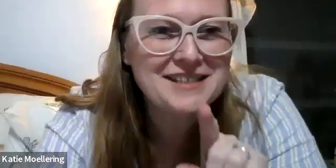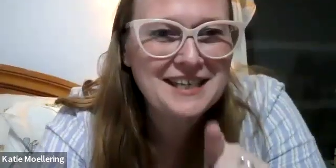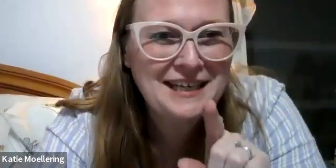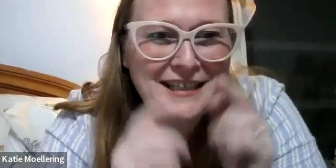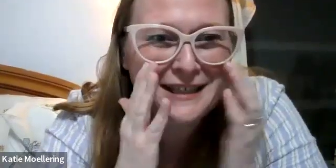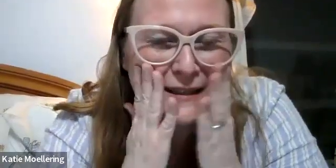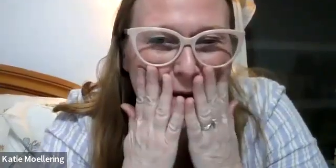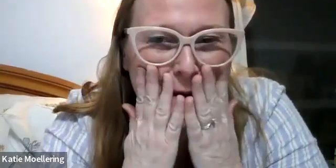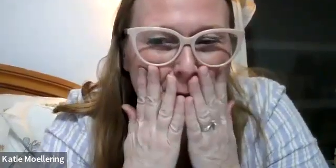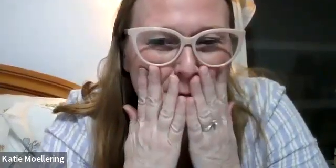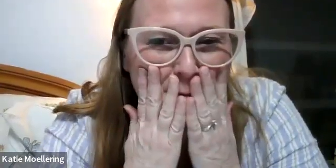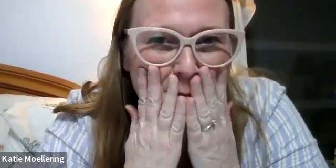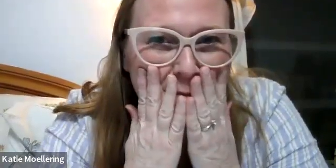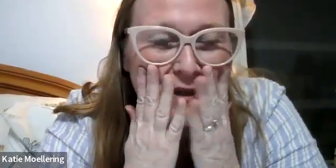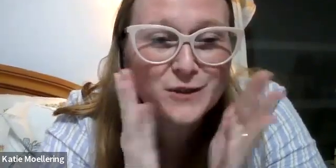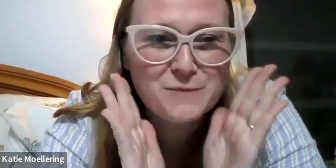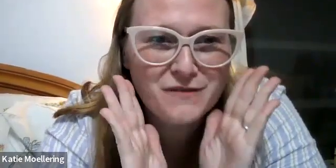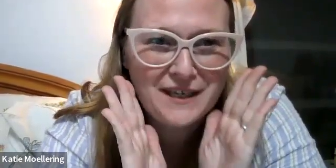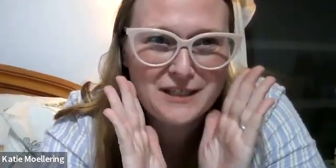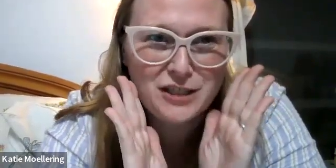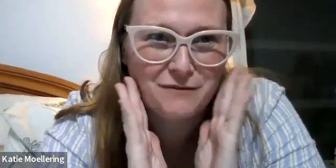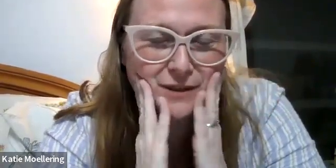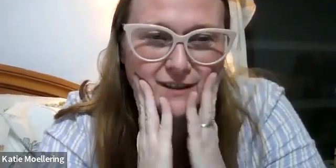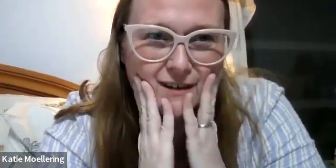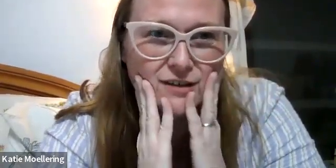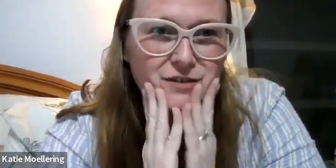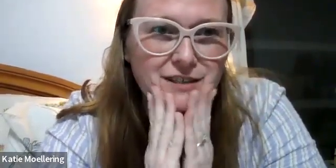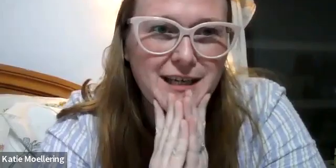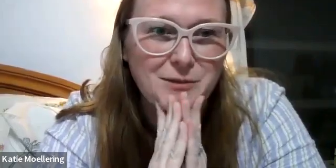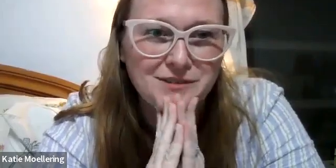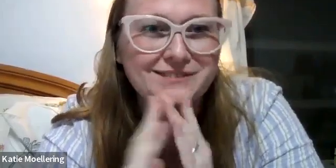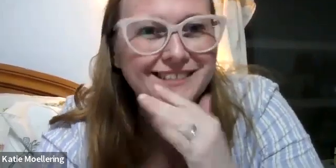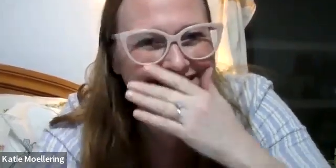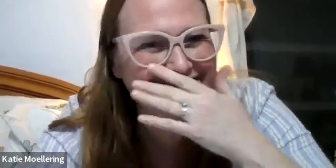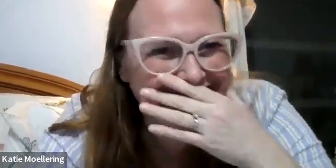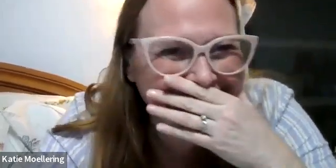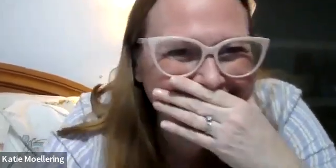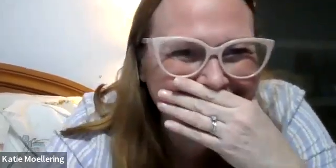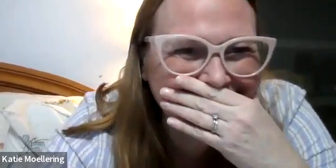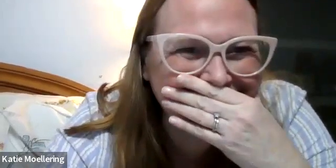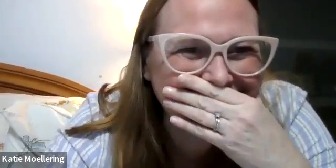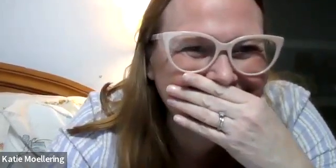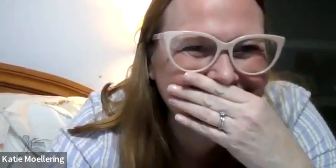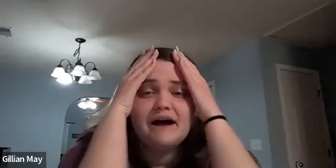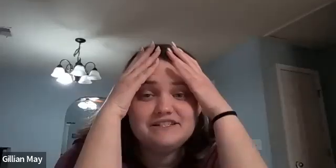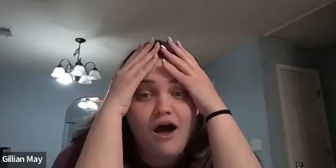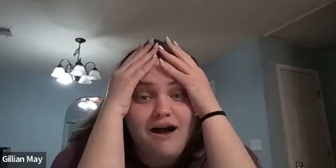that scene in Christmas Vacation where the dog's under the table and that is my dog